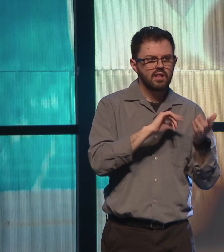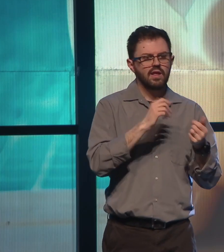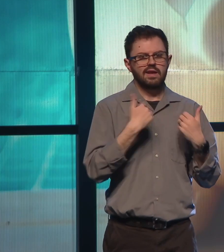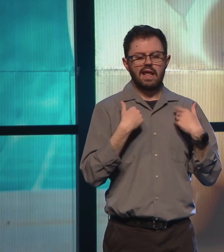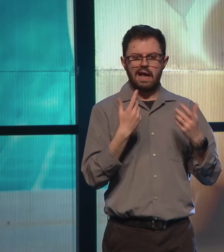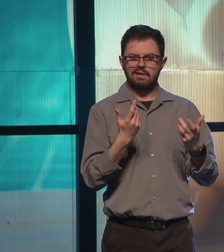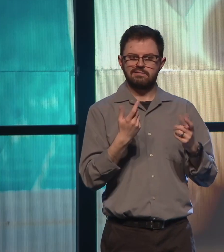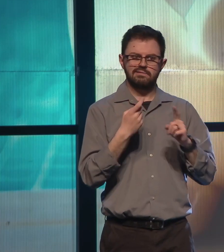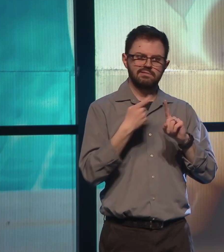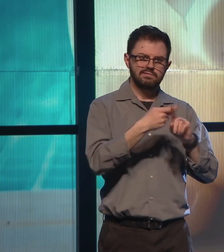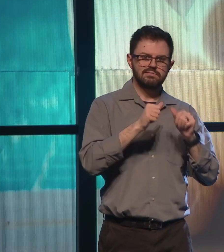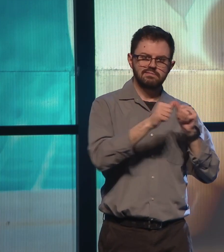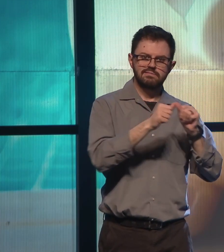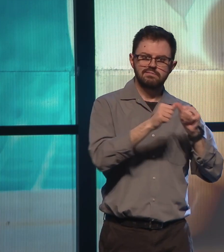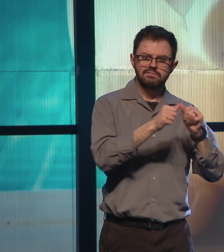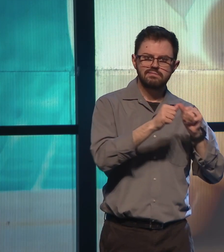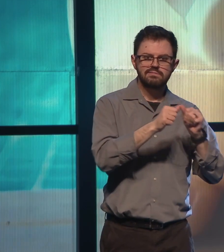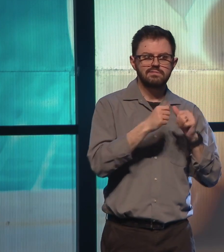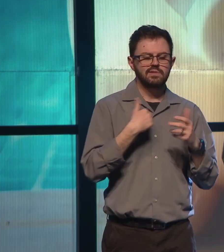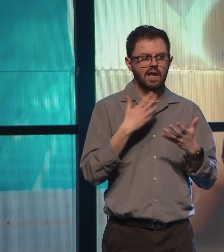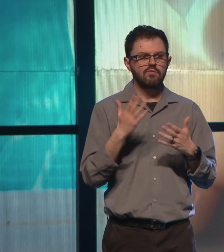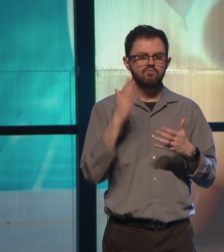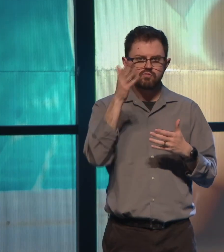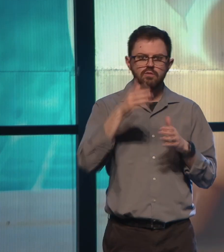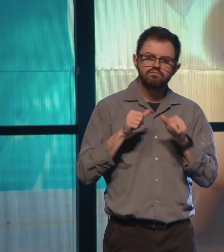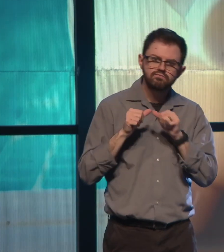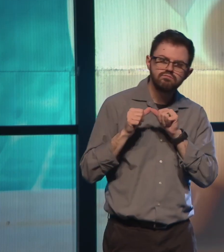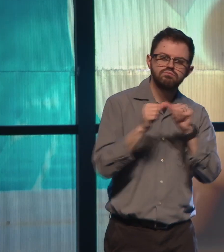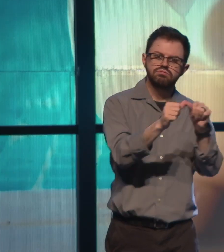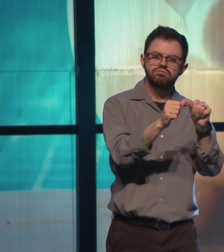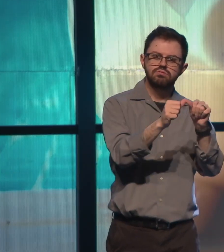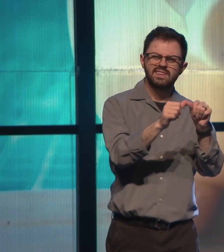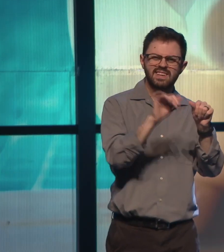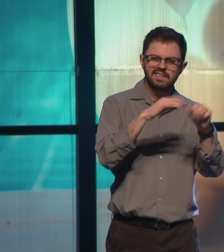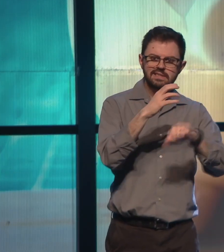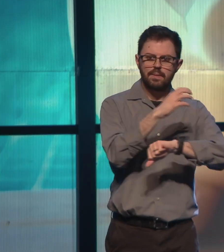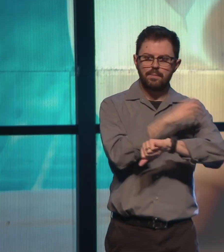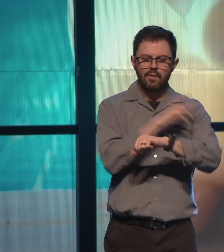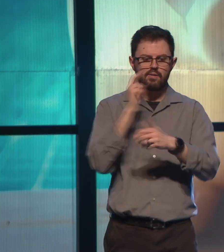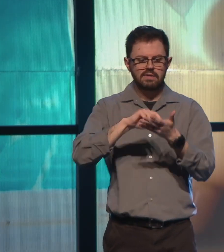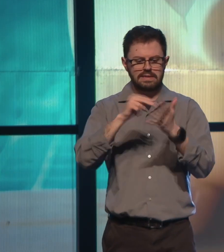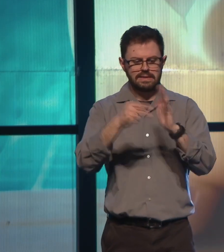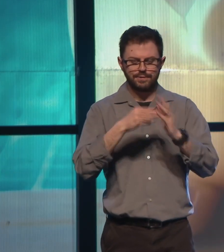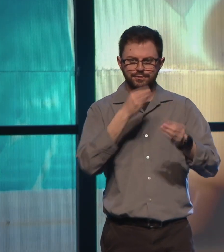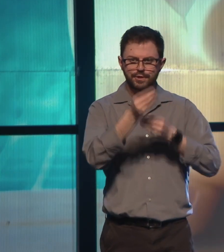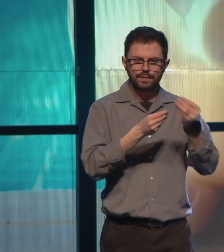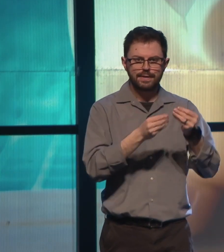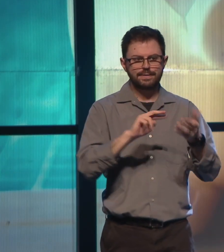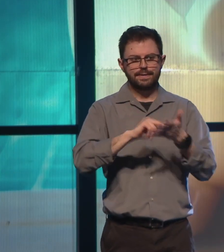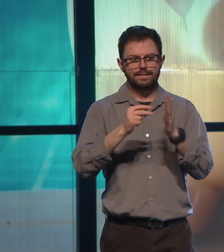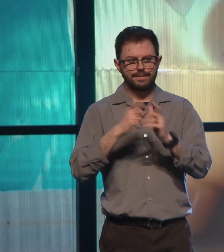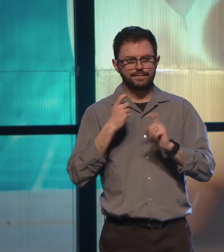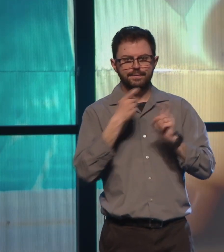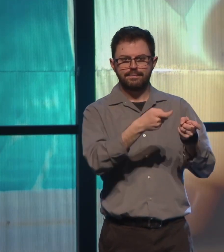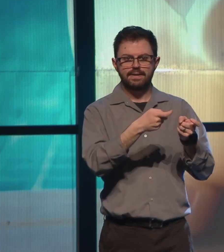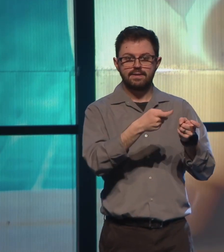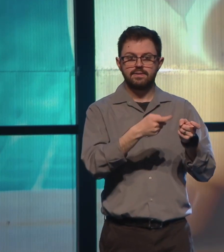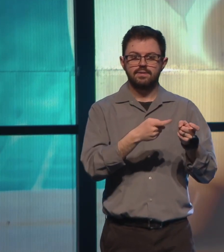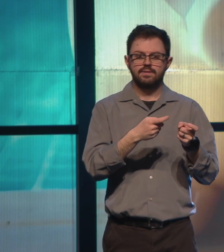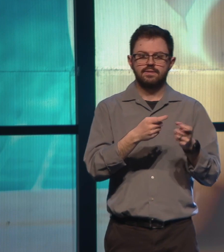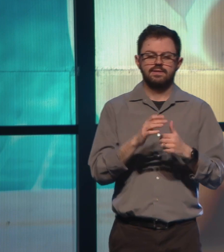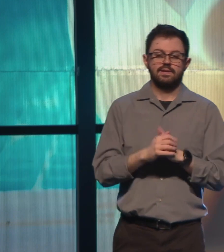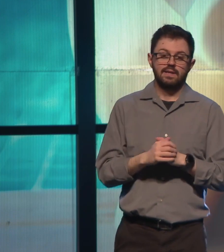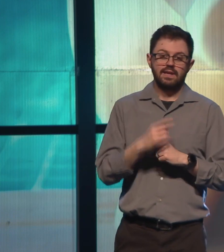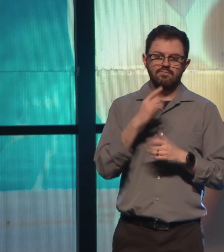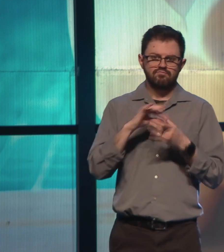years and years and years and years. And that's the power of like intentional generosity and planning. And that's quite honestly, it's one of my goals. I've said this to our